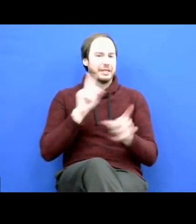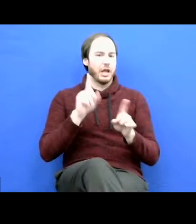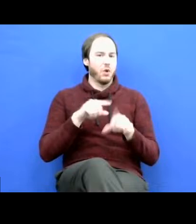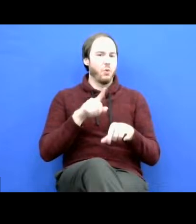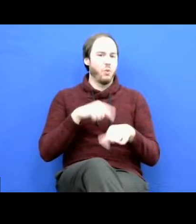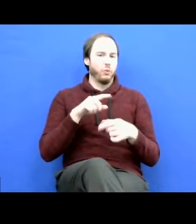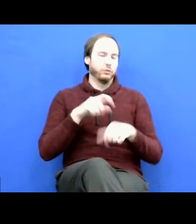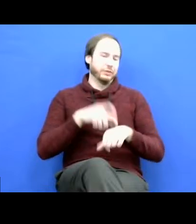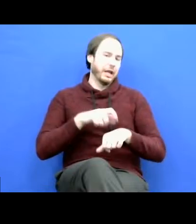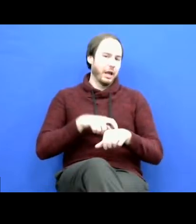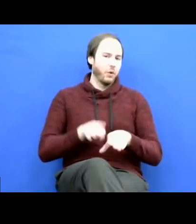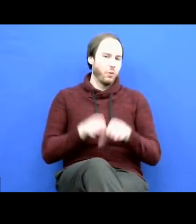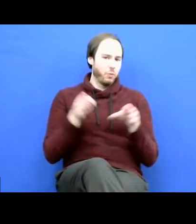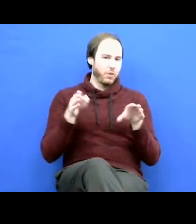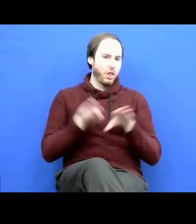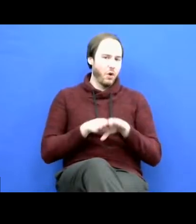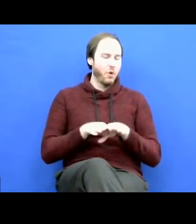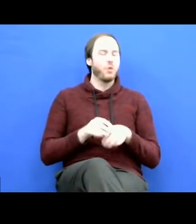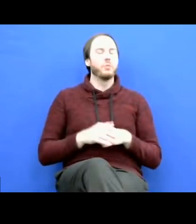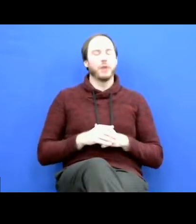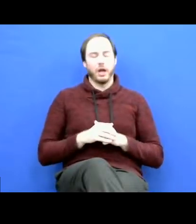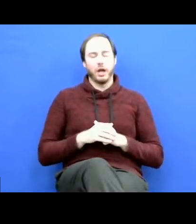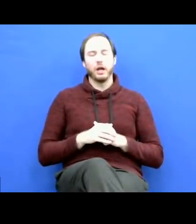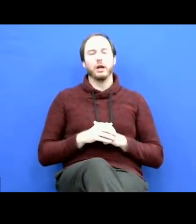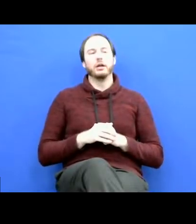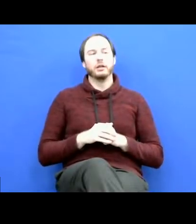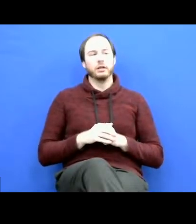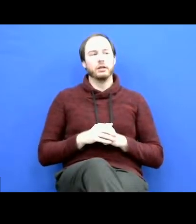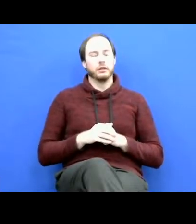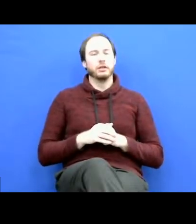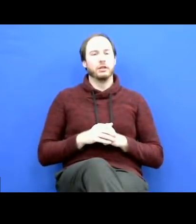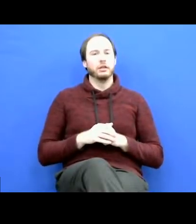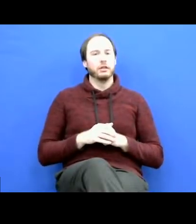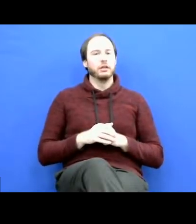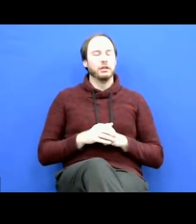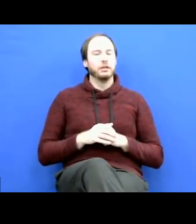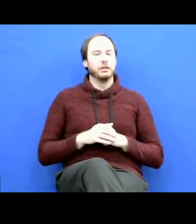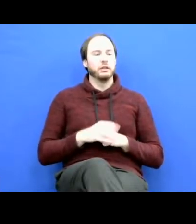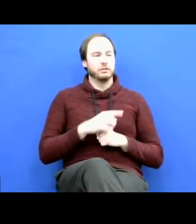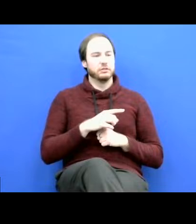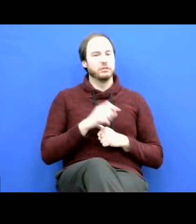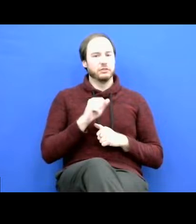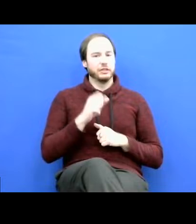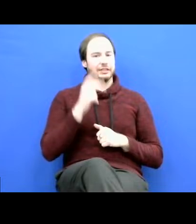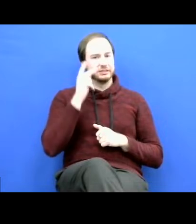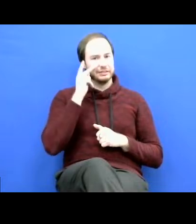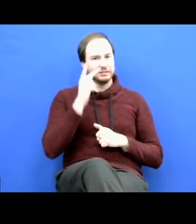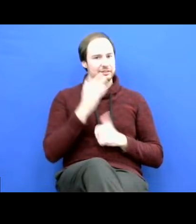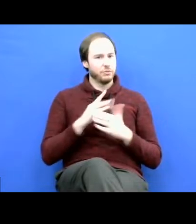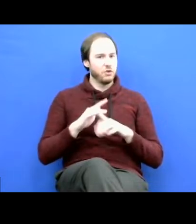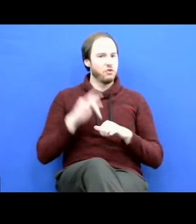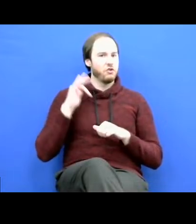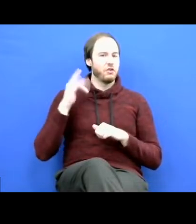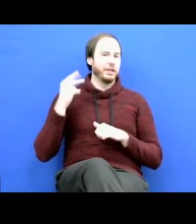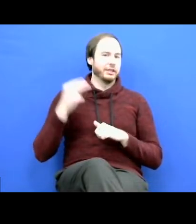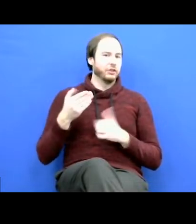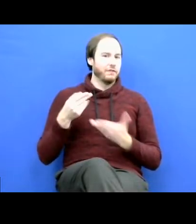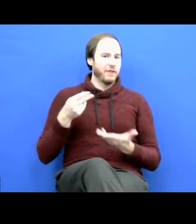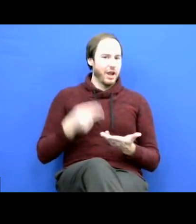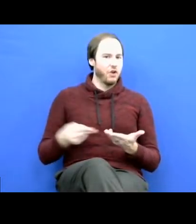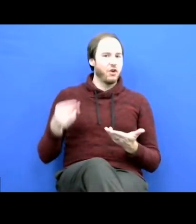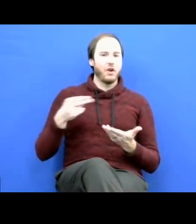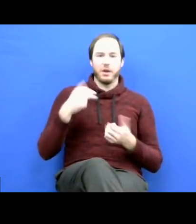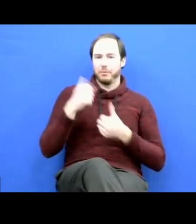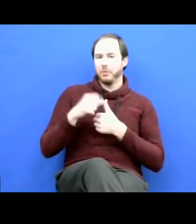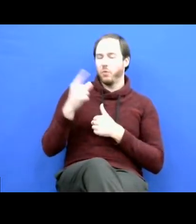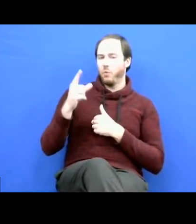But it's neat to see some of the very early stuff, including we had one